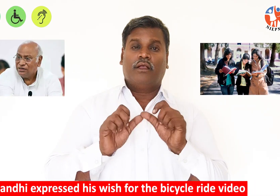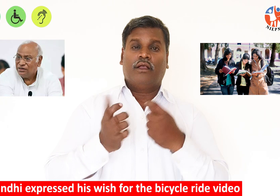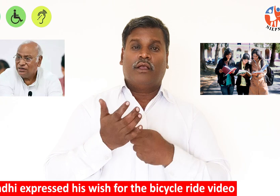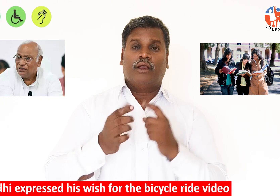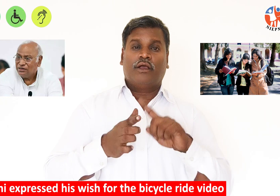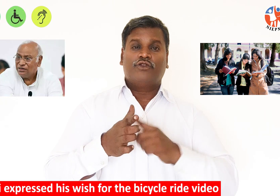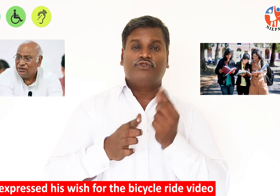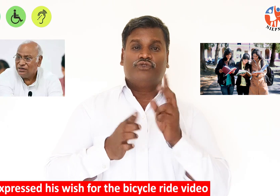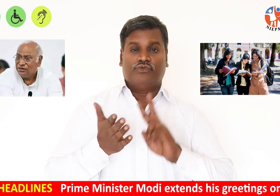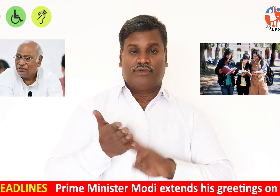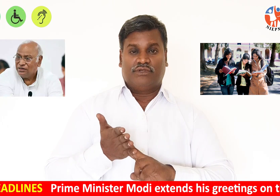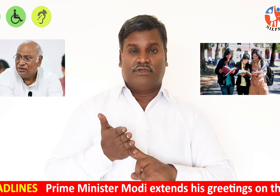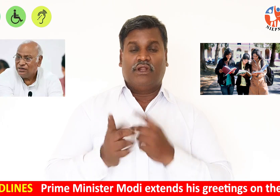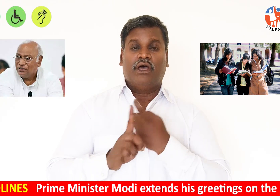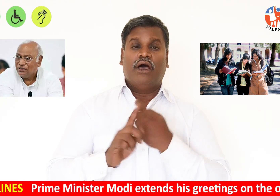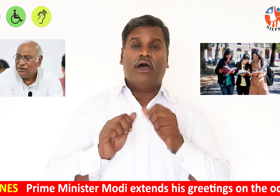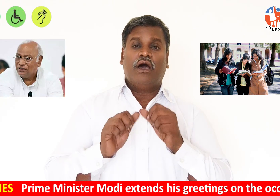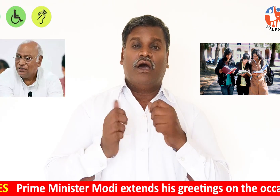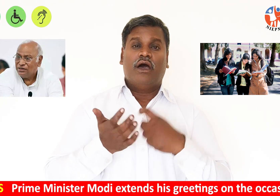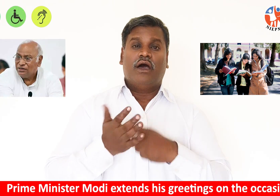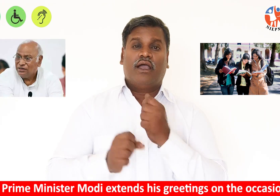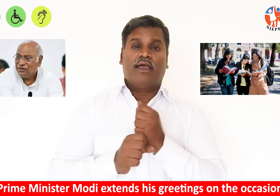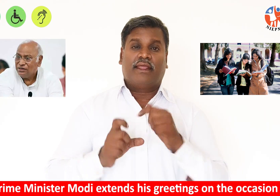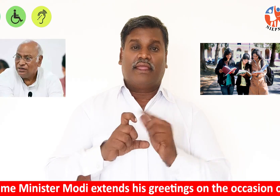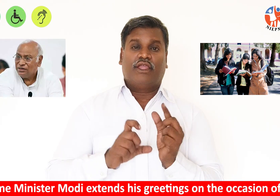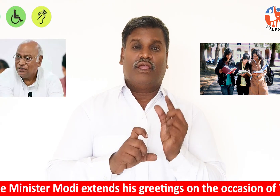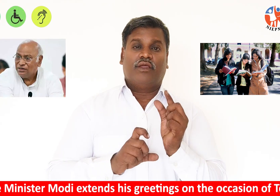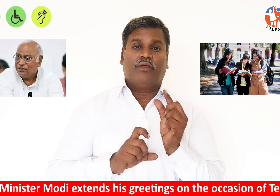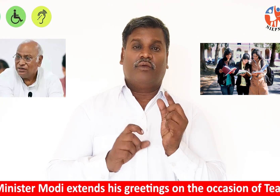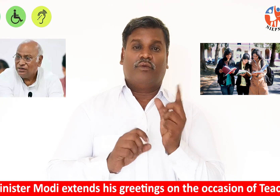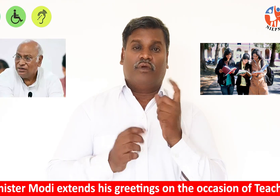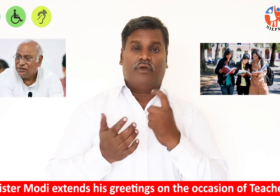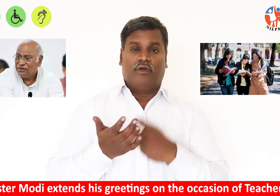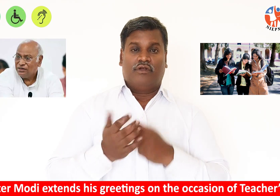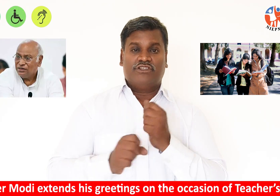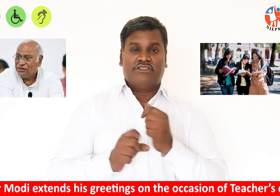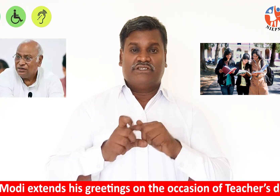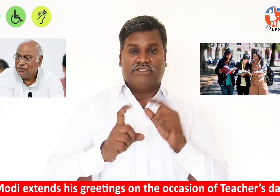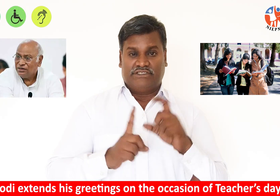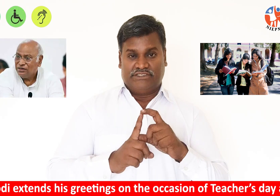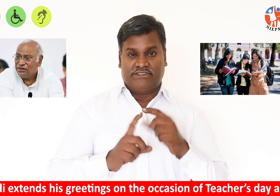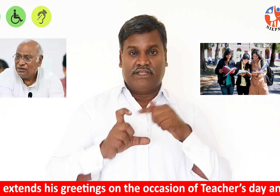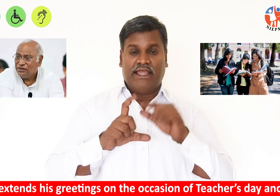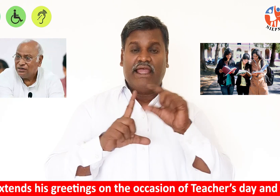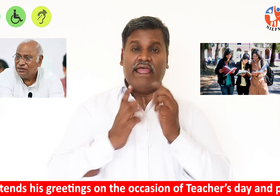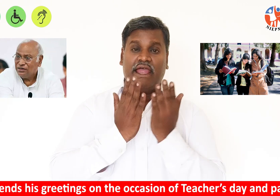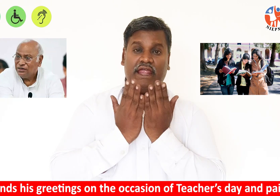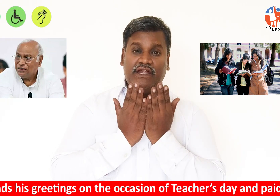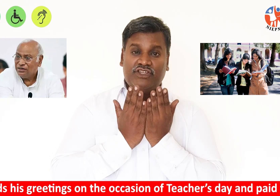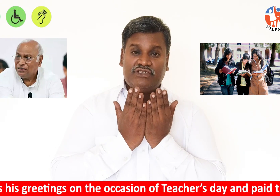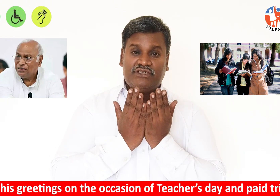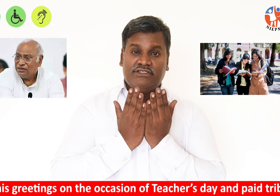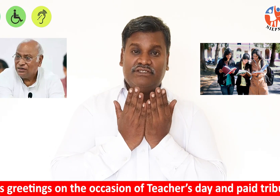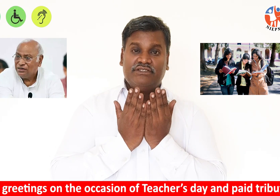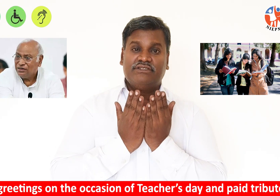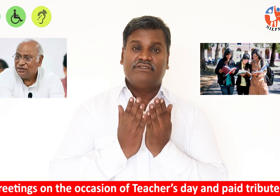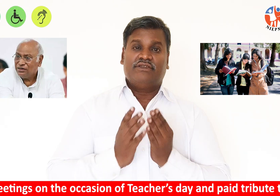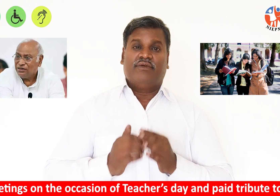the importance of Constitution to fabricate the country's history for the greater good of the next generation.